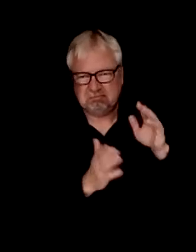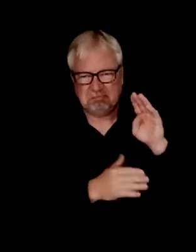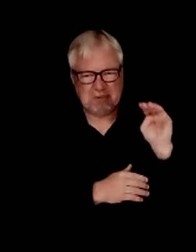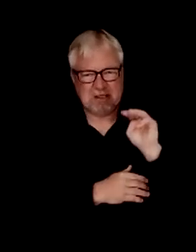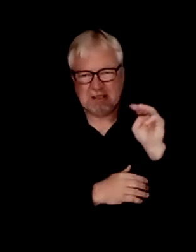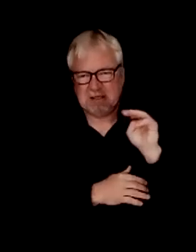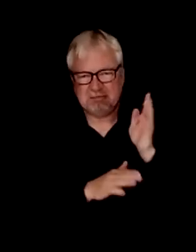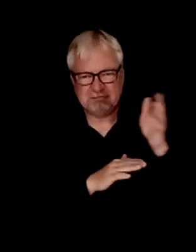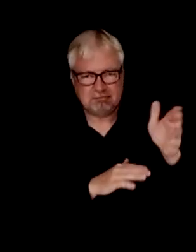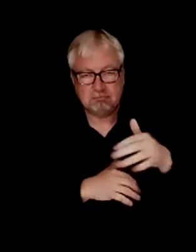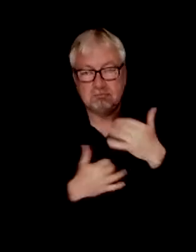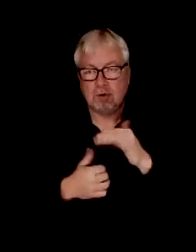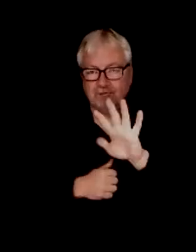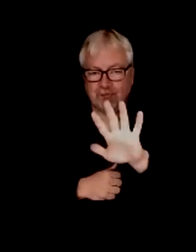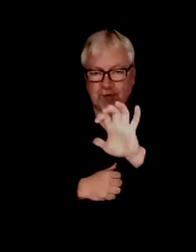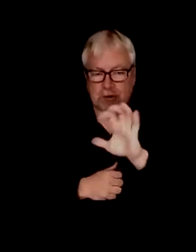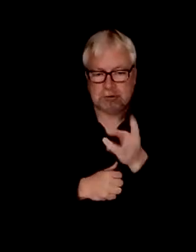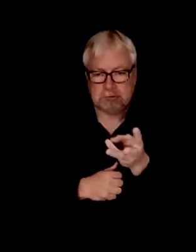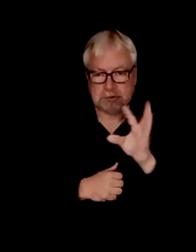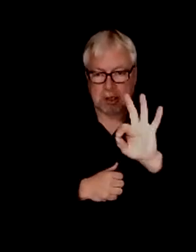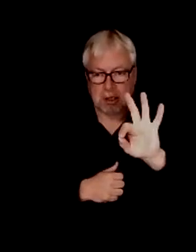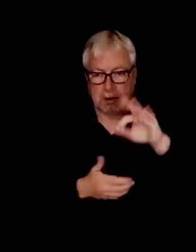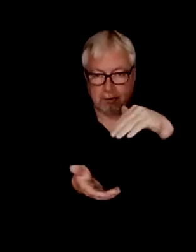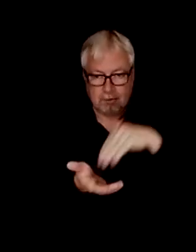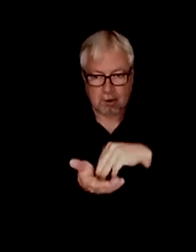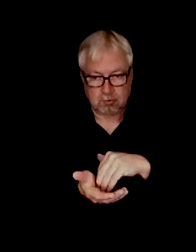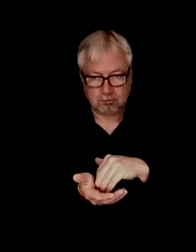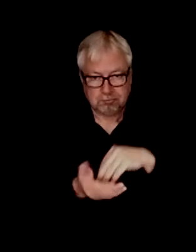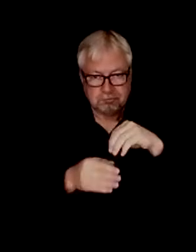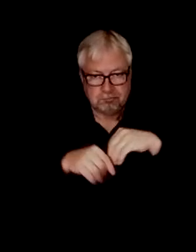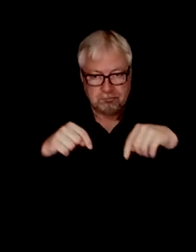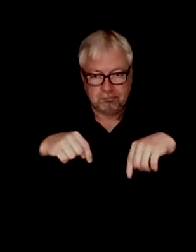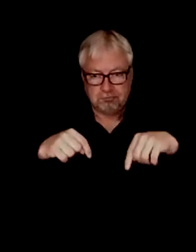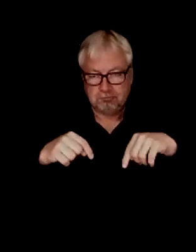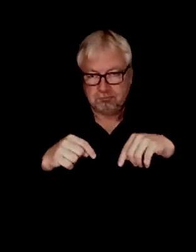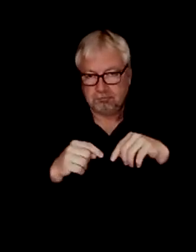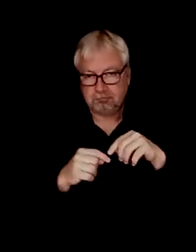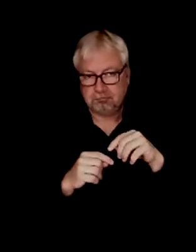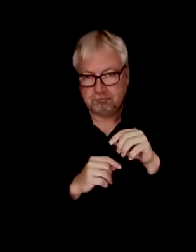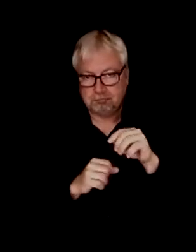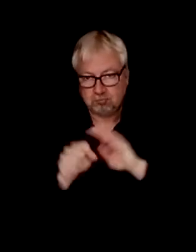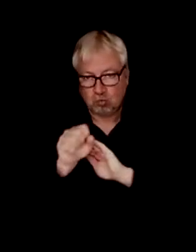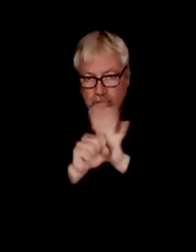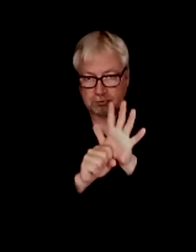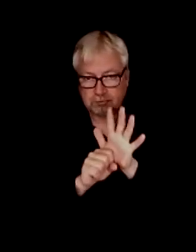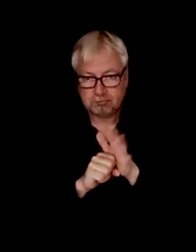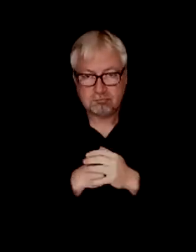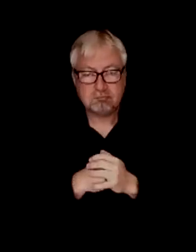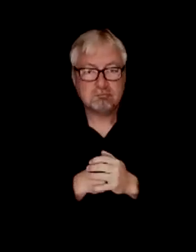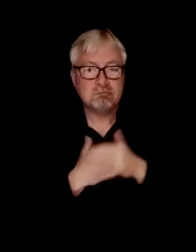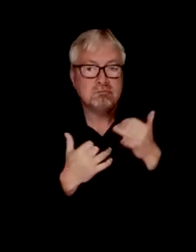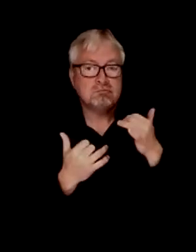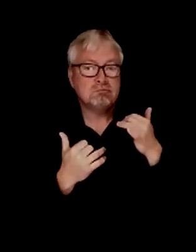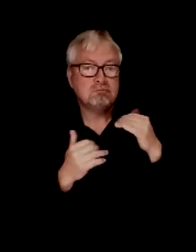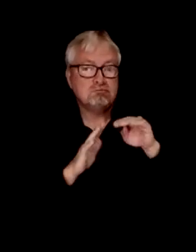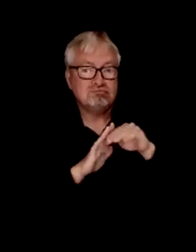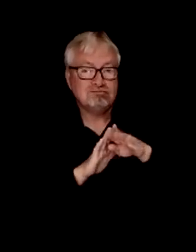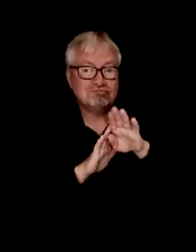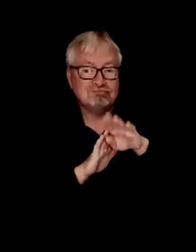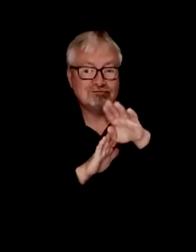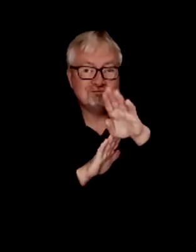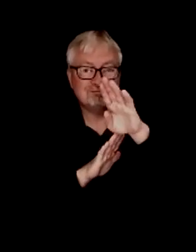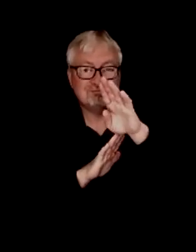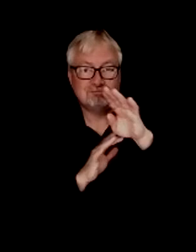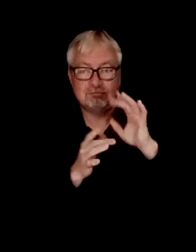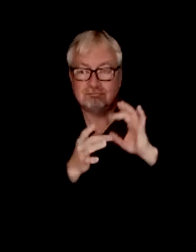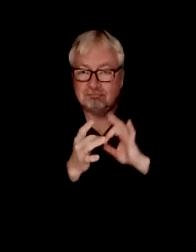569,404 deaths. It's been noted that our rate of growth in the United States overall has come down from the very